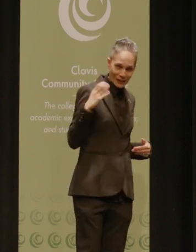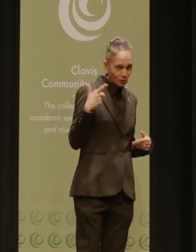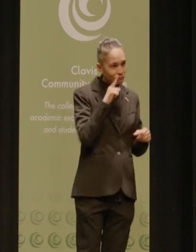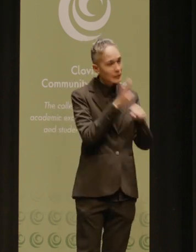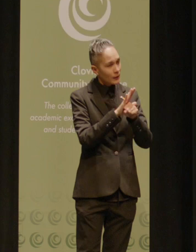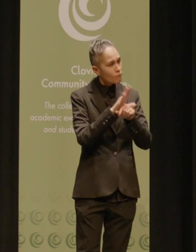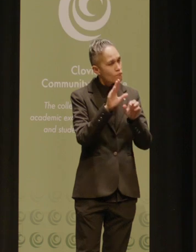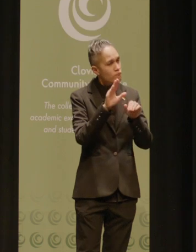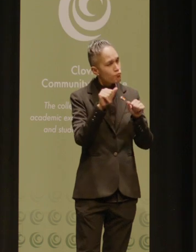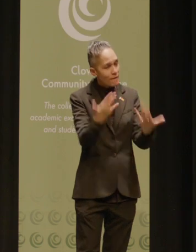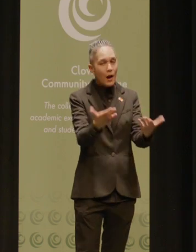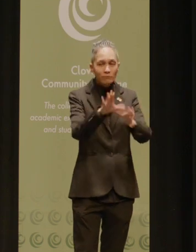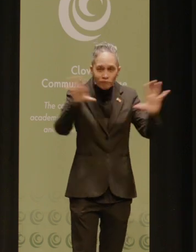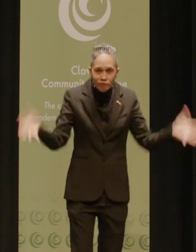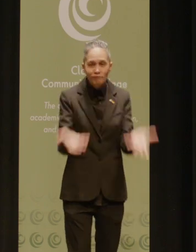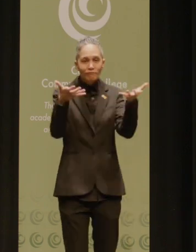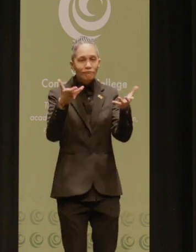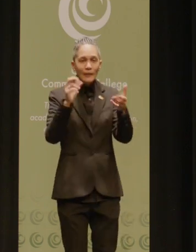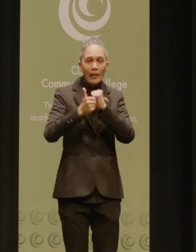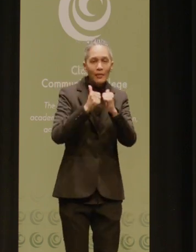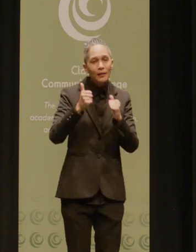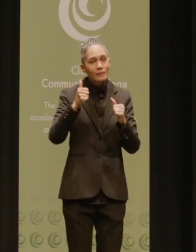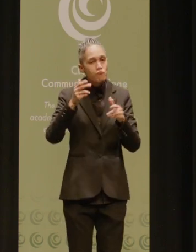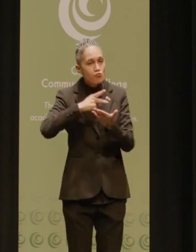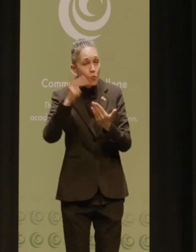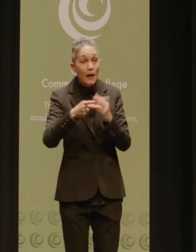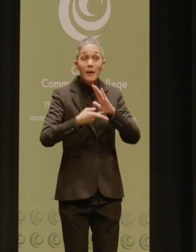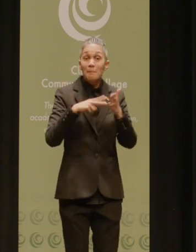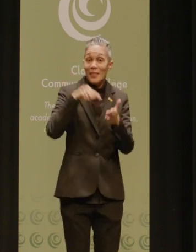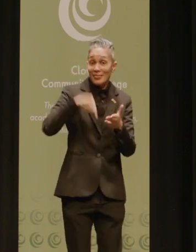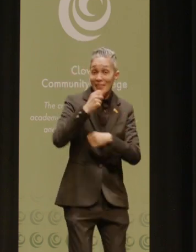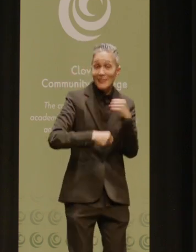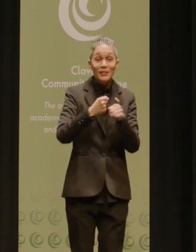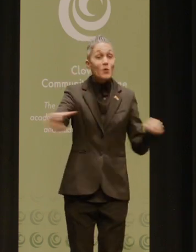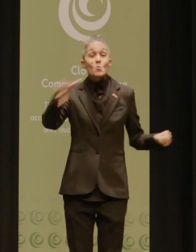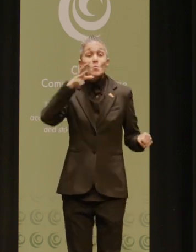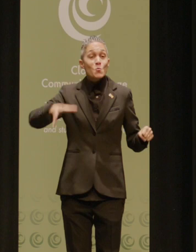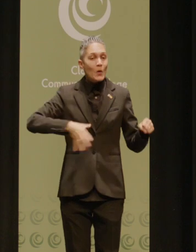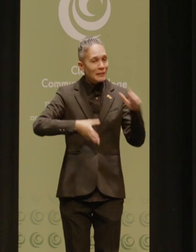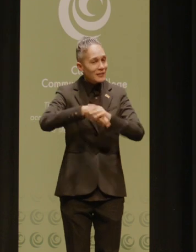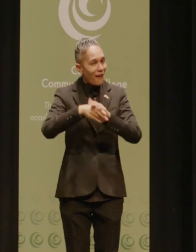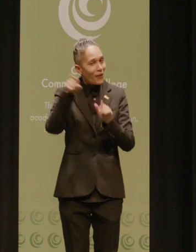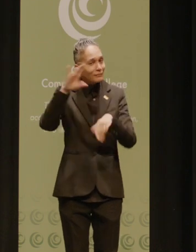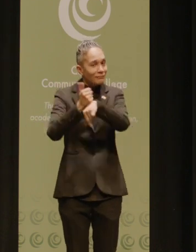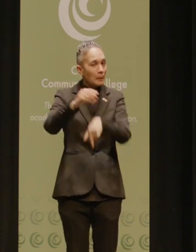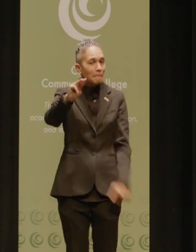providing a robust athletic program at each of our colleges. So this year, women's soccer will be coming to